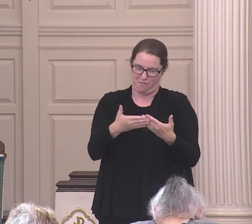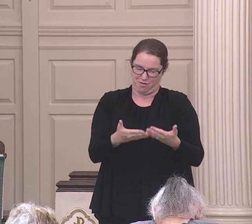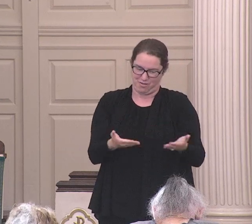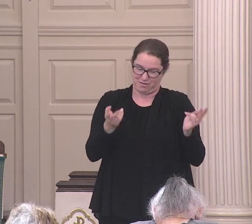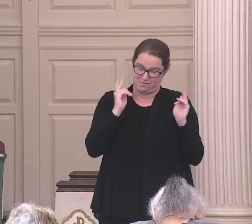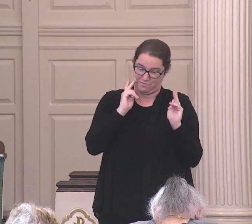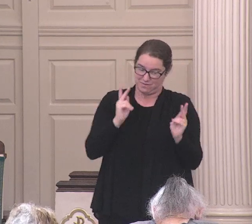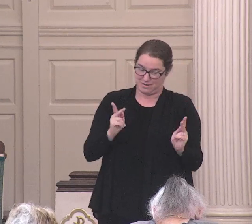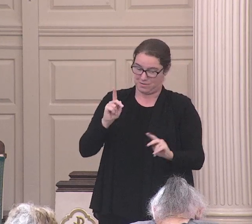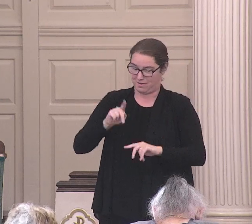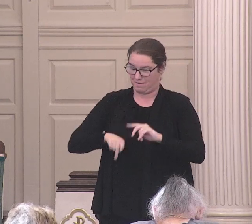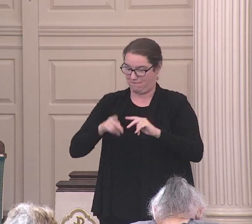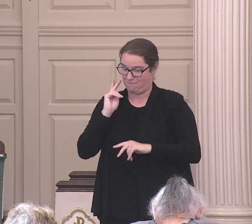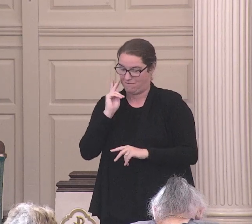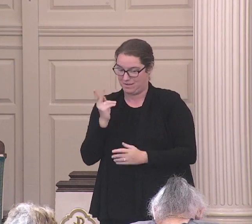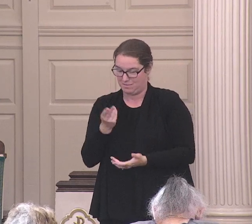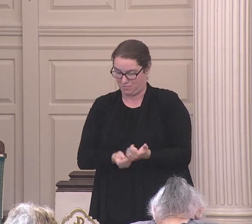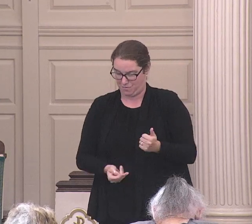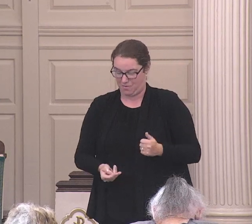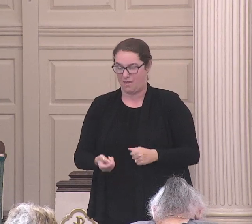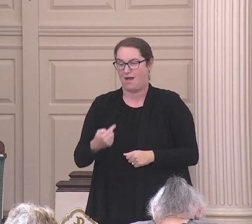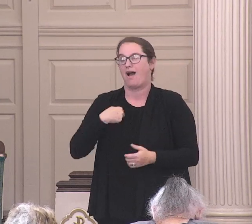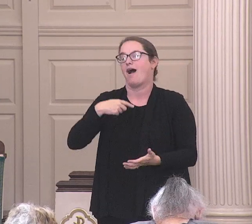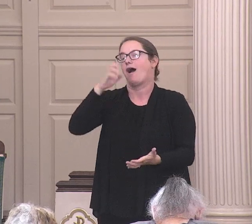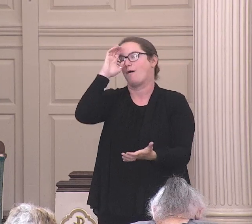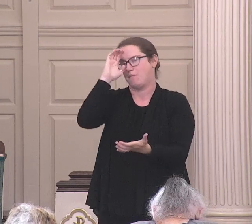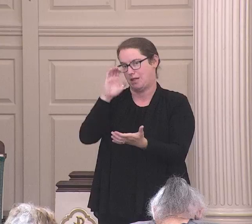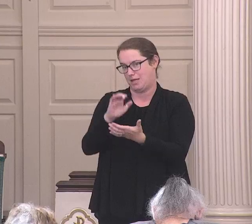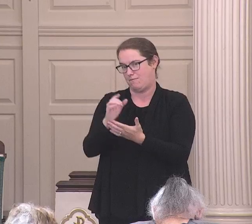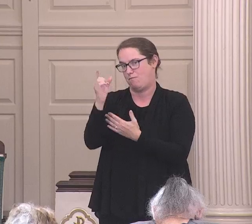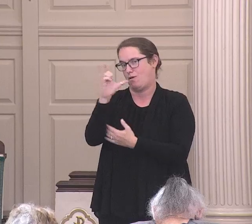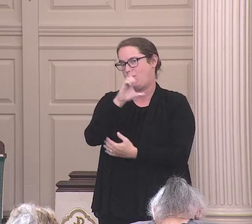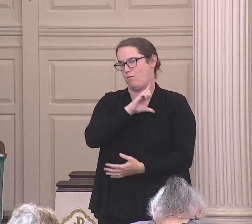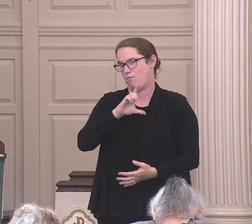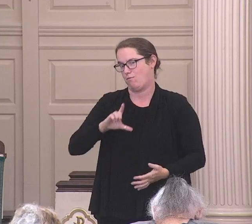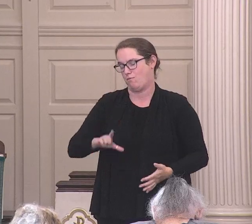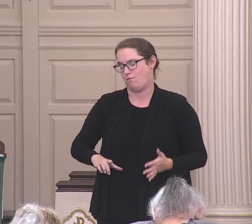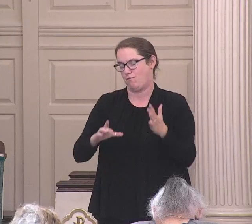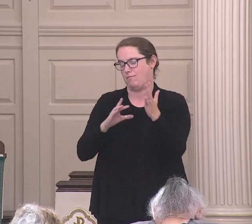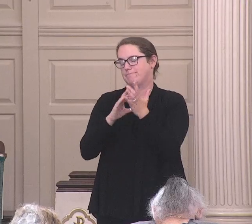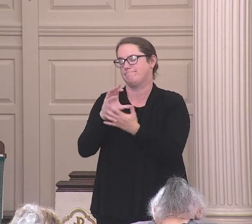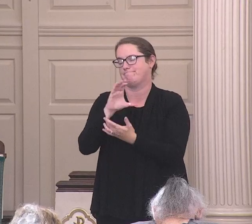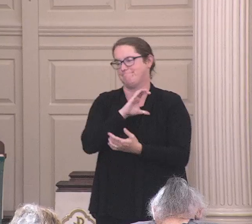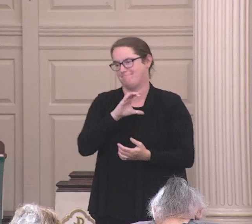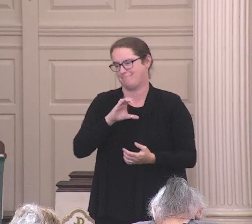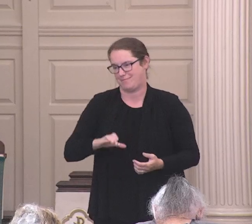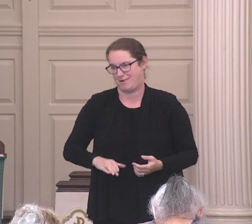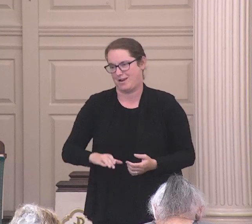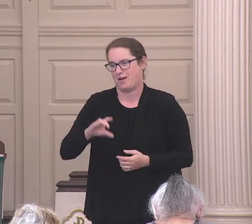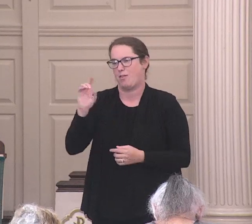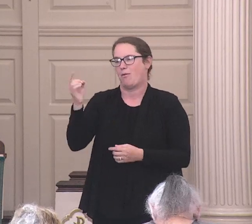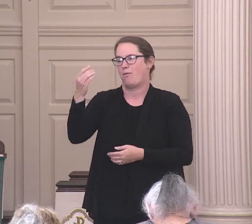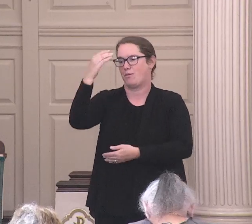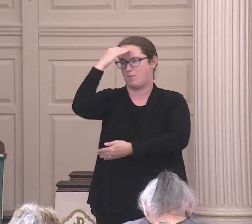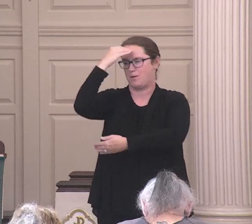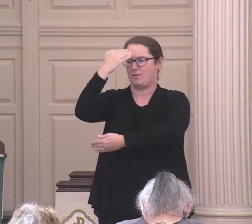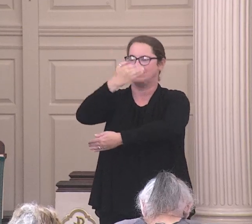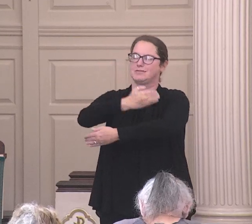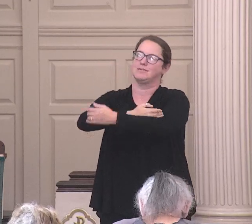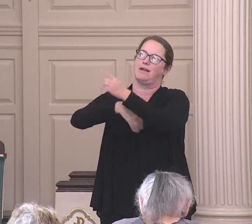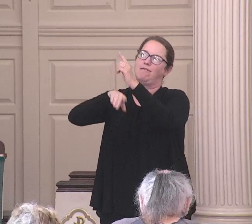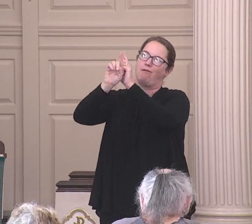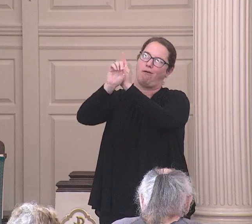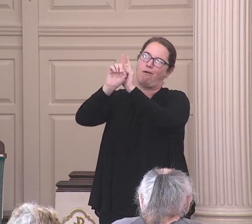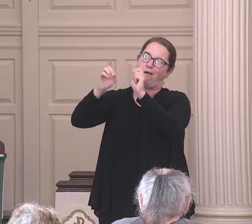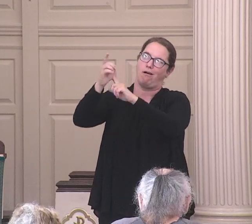and invisible. I believe in one Lord Jesus Christ, the only begotten Son of God, born of the